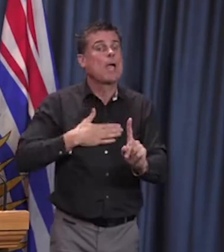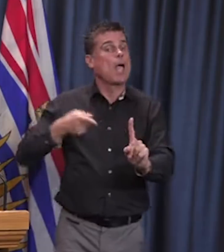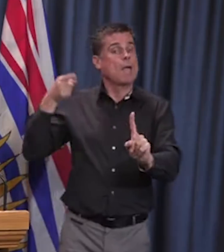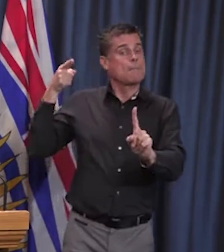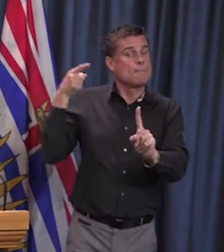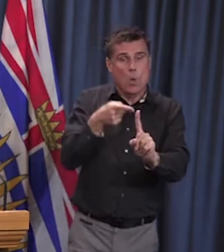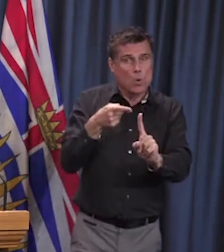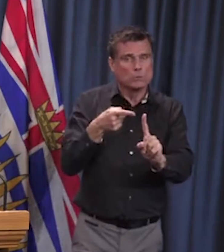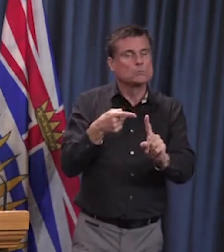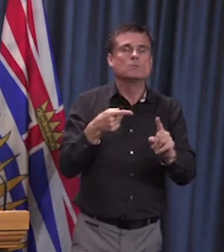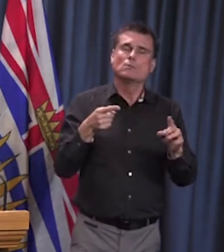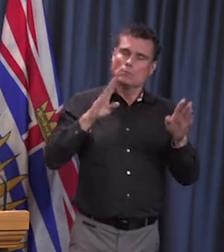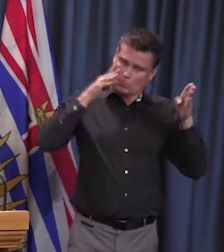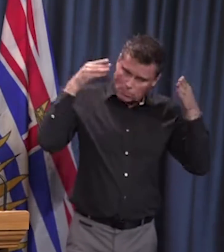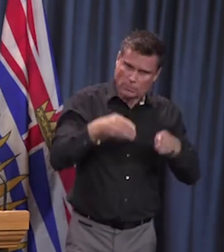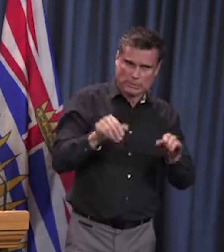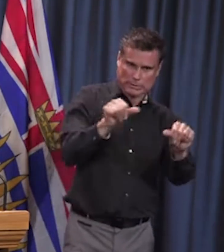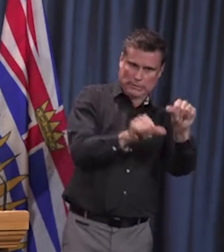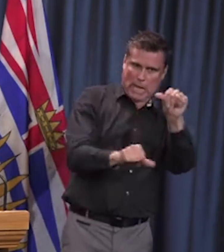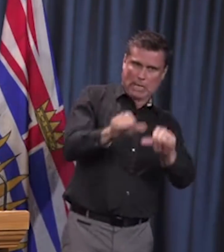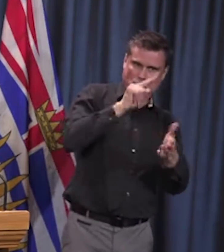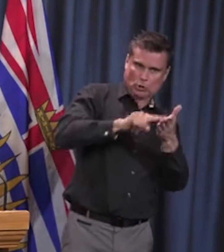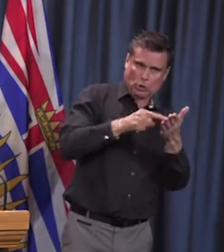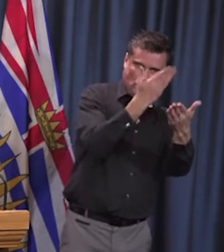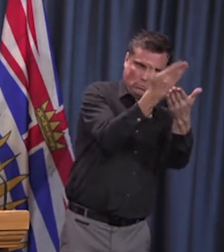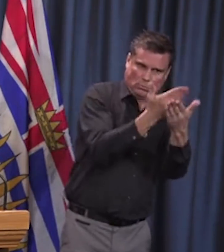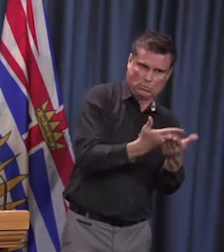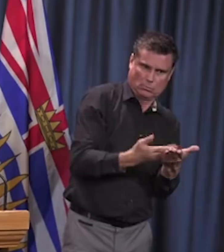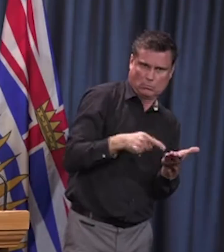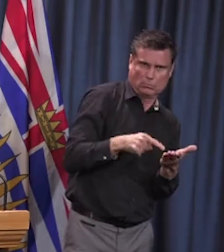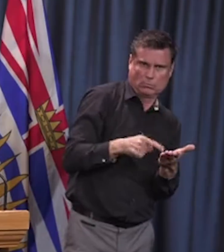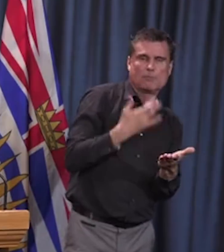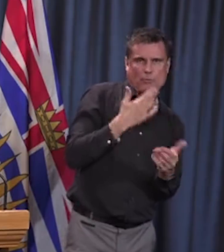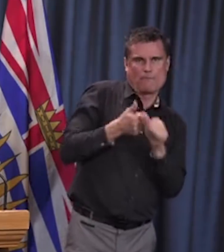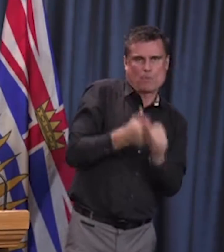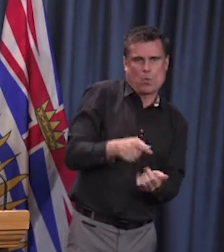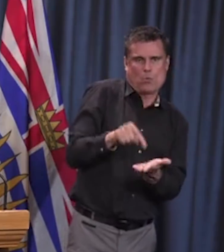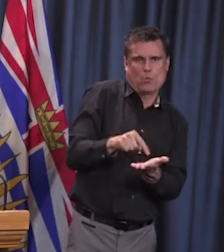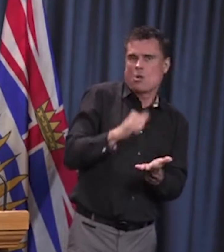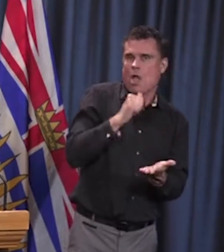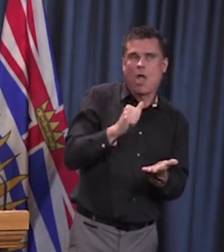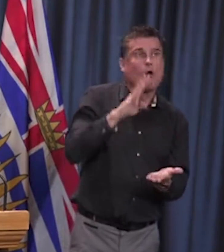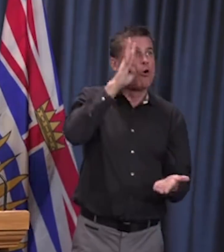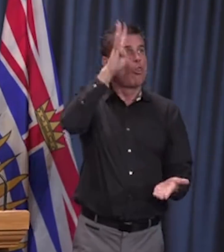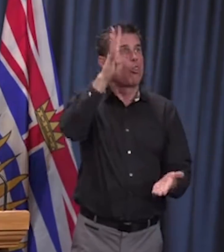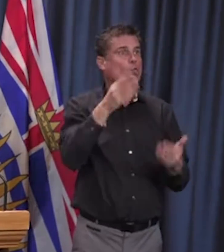health officials, and also the willingness of the private sector to be able to